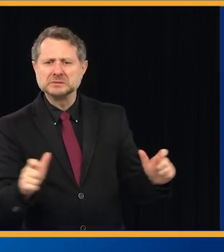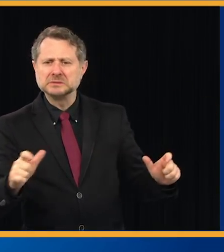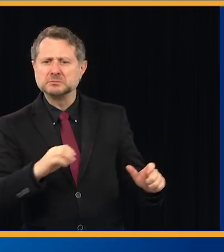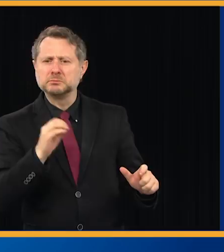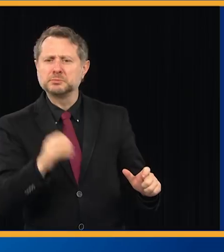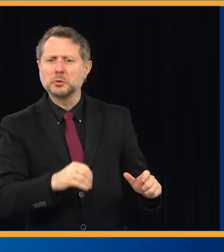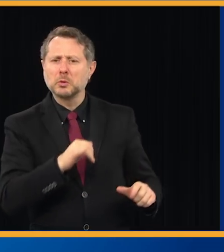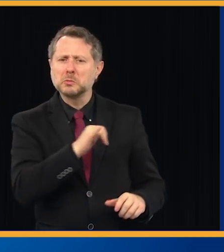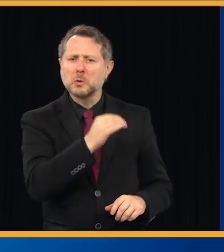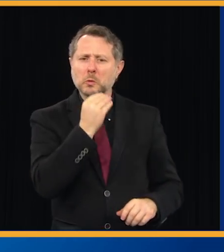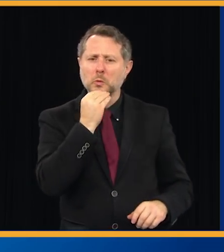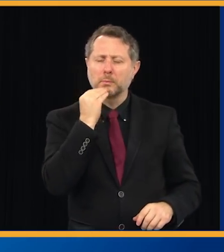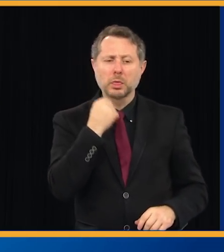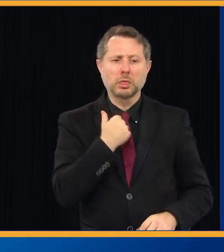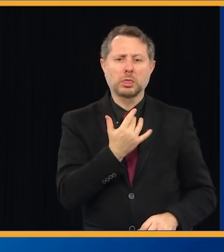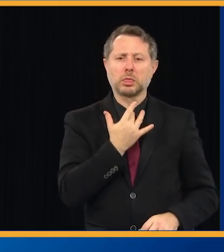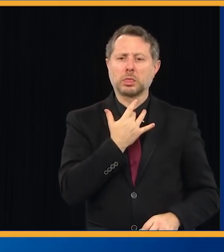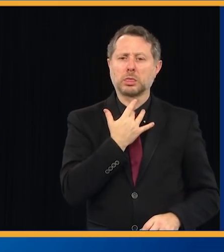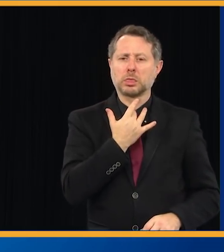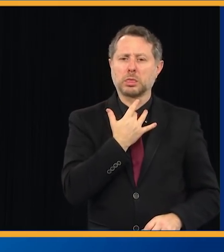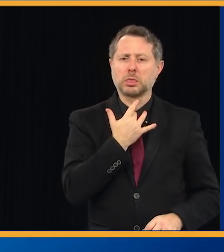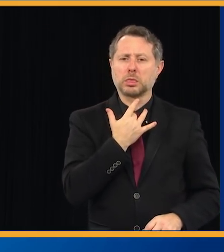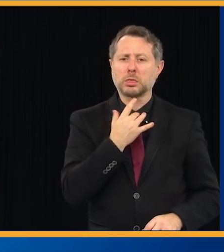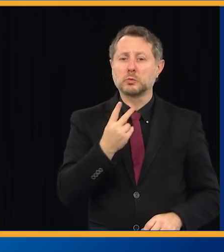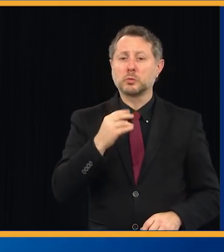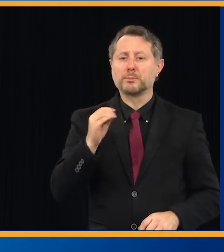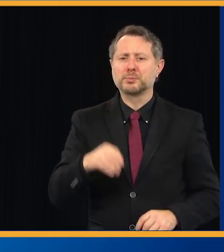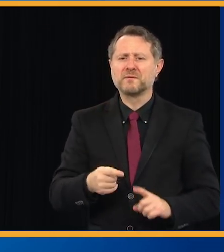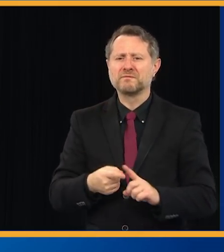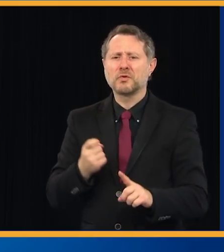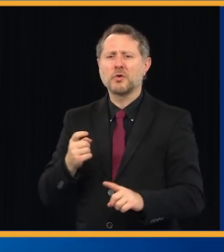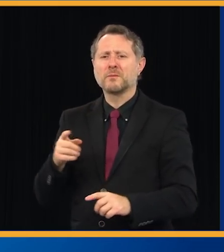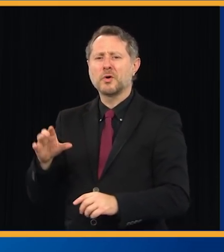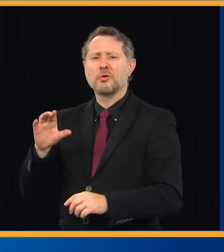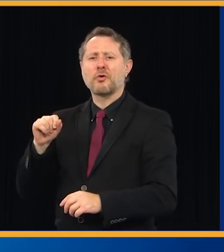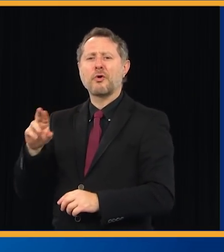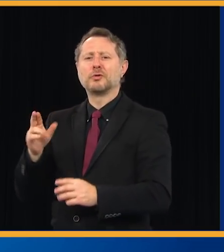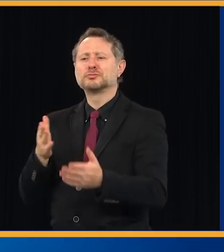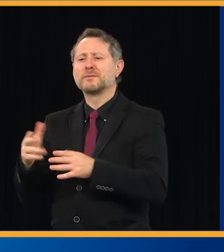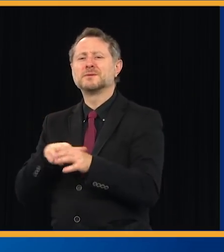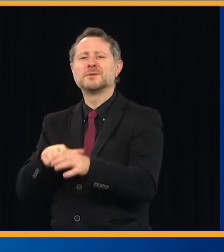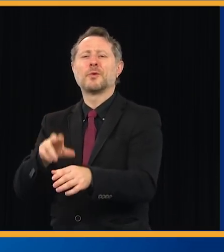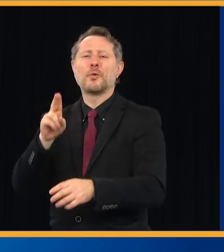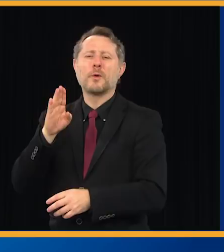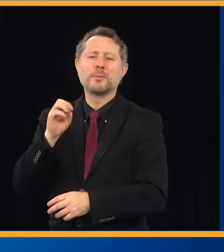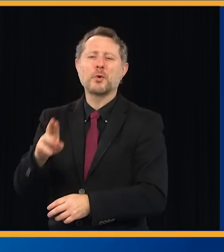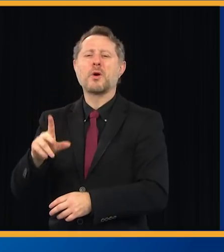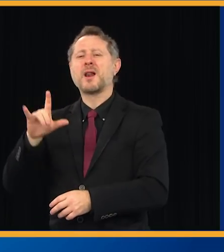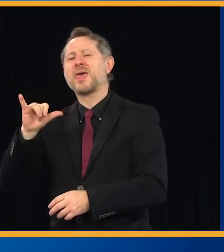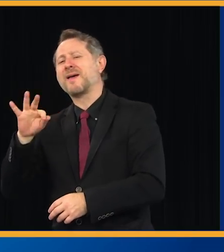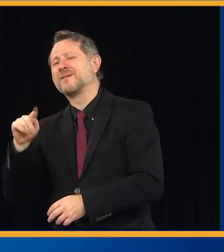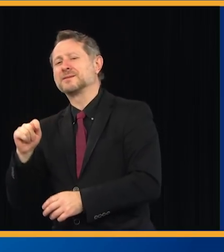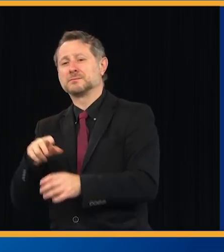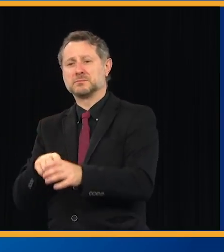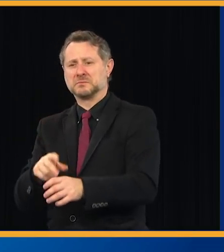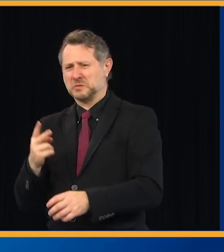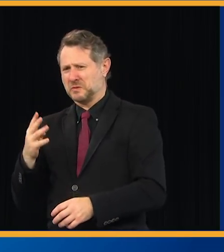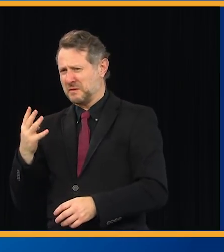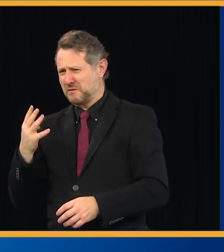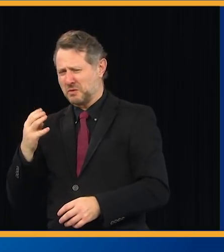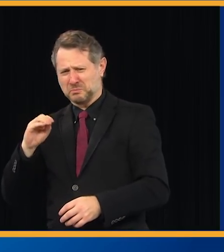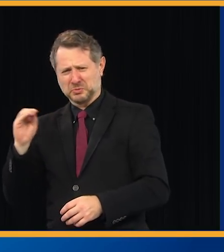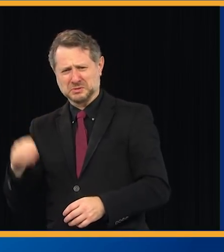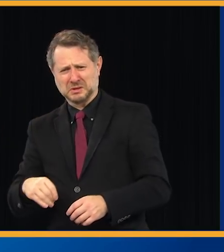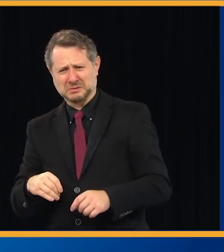2% took car services, 9% were driving their own vehicle. Only 4% were taking public transportation, 2% were walking.